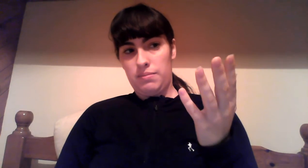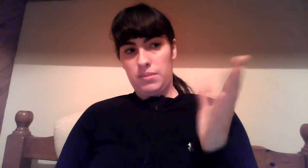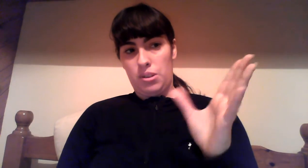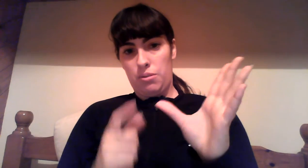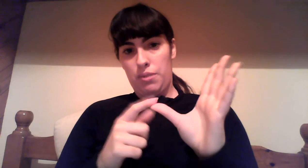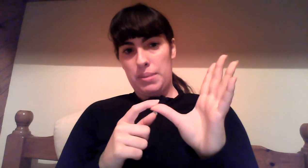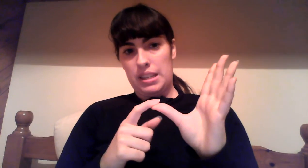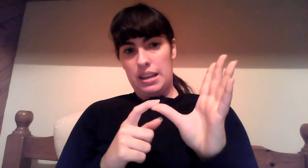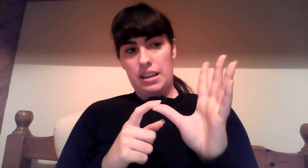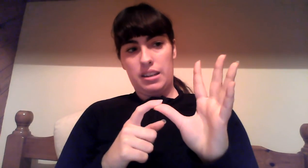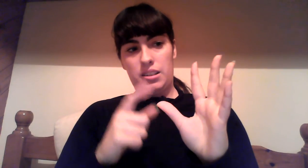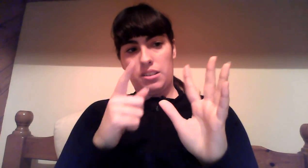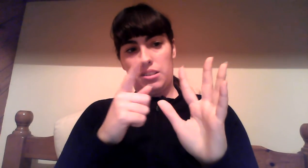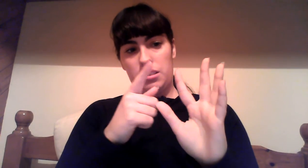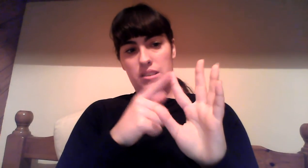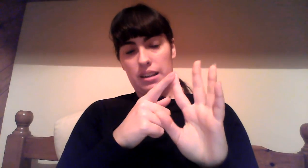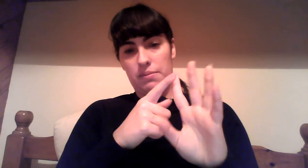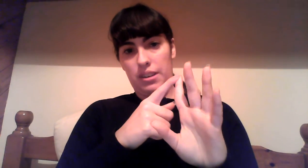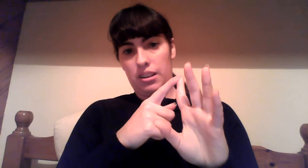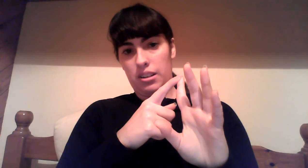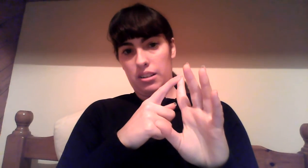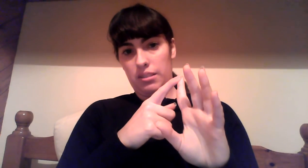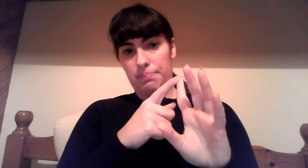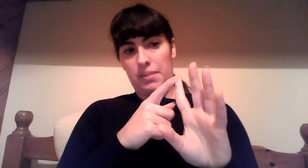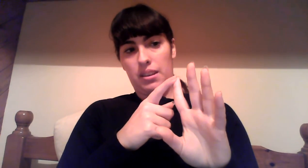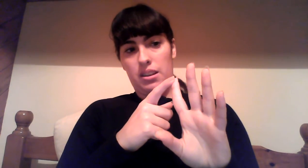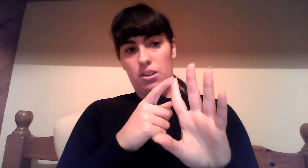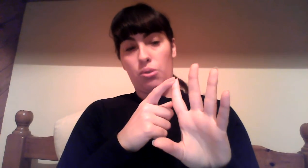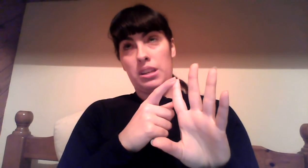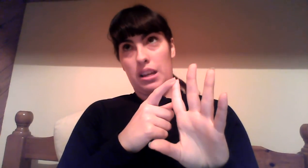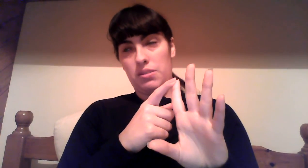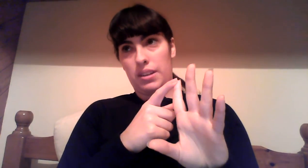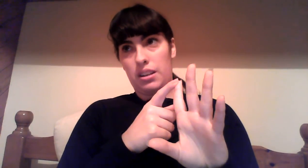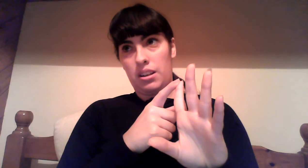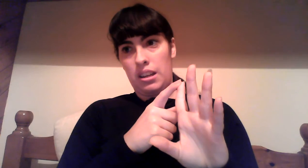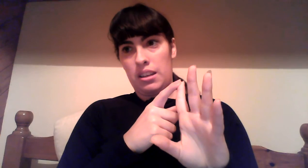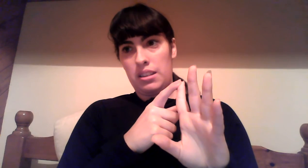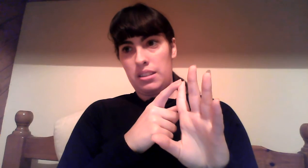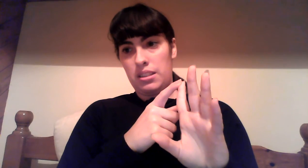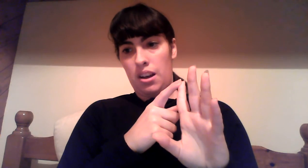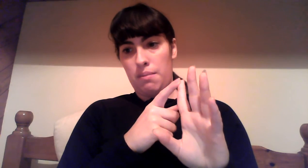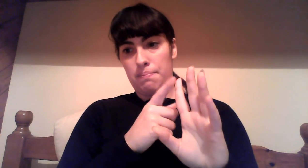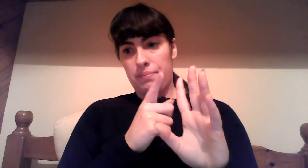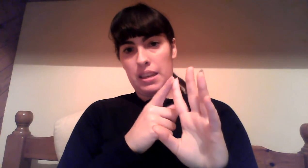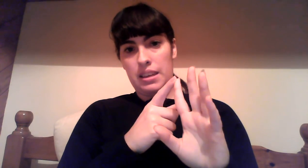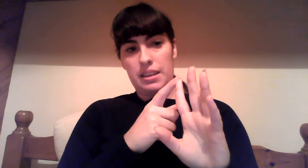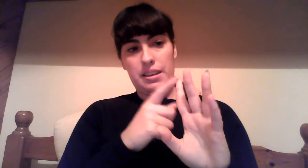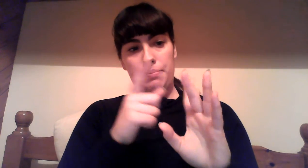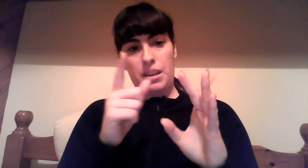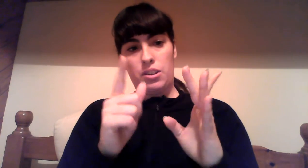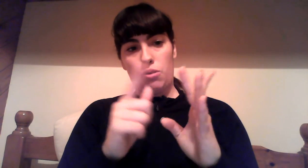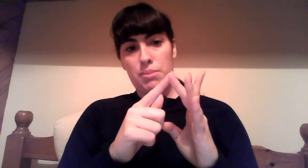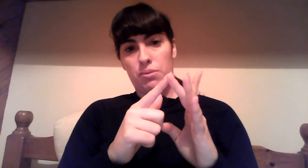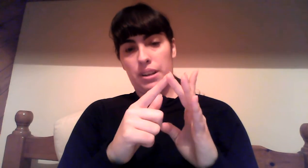So your thumb is A, your second finger or index finger is E, your middle finger